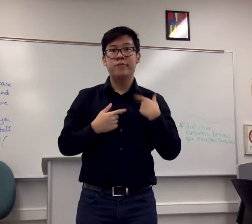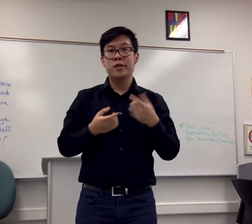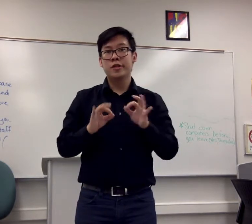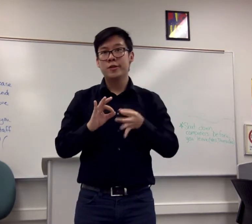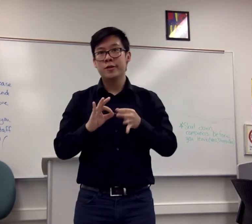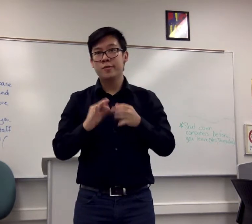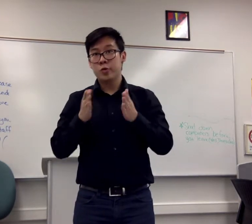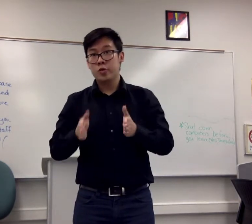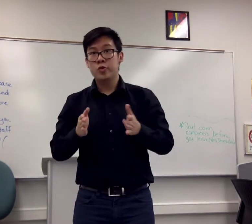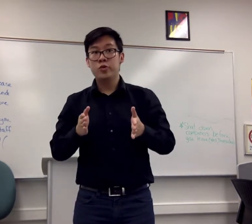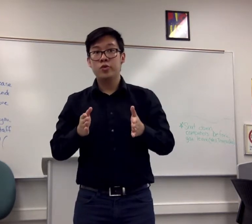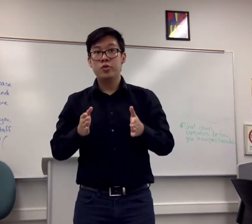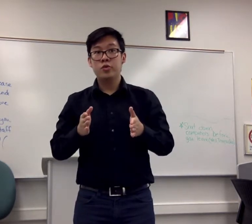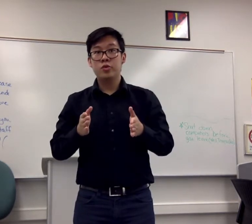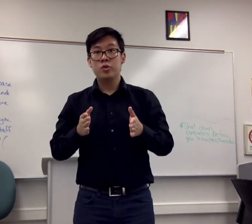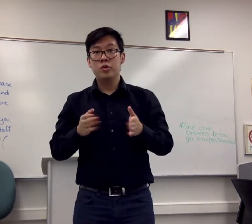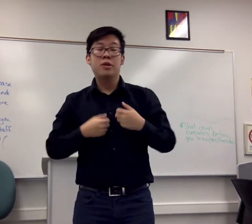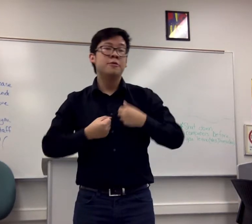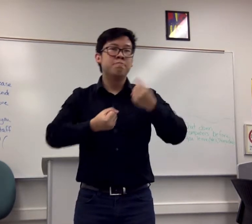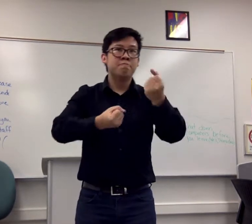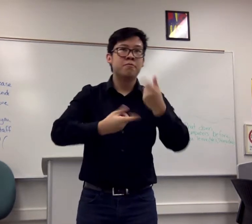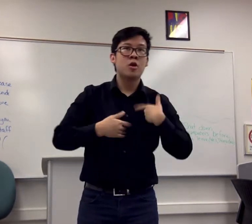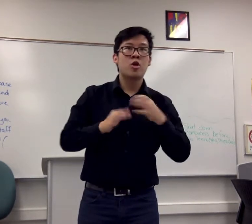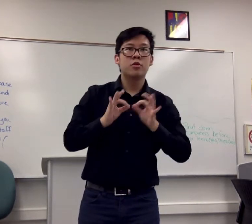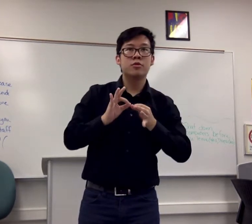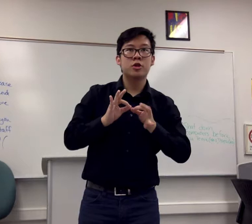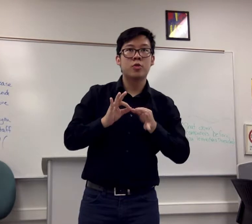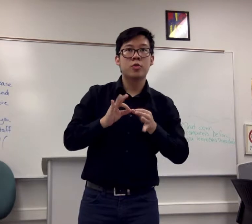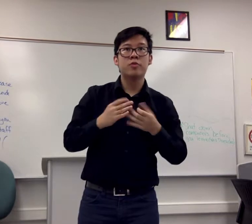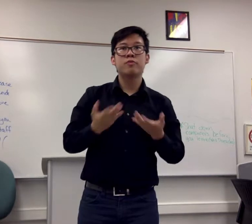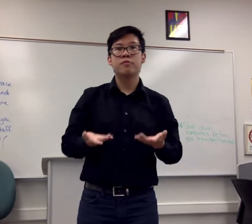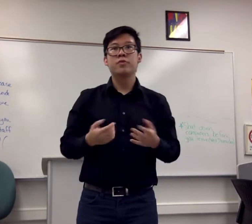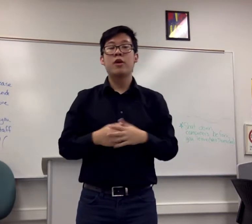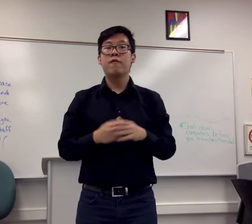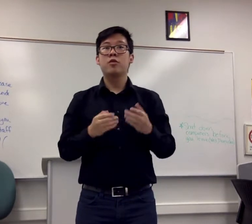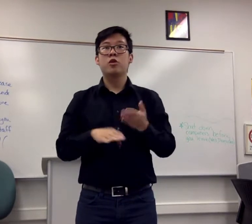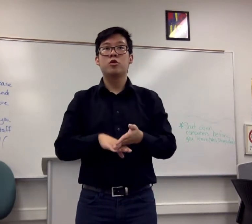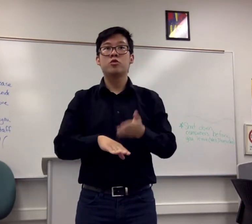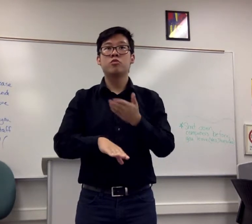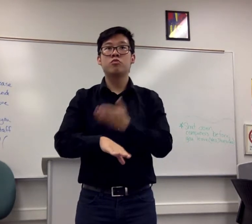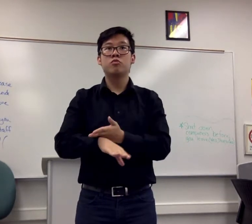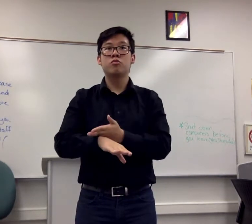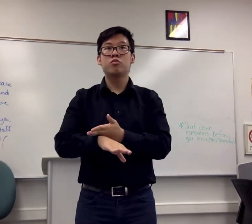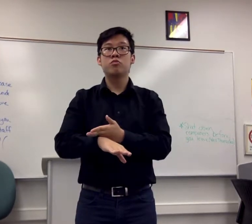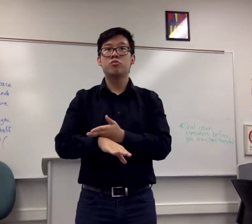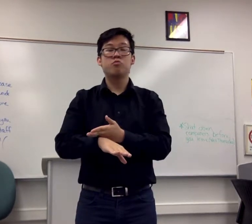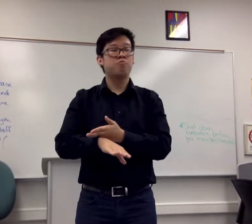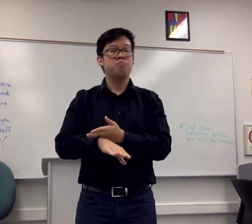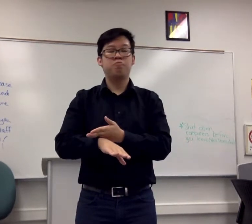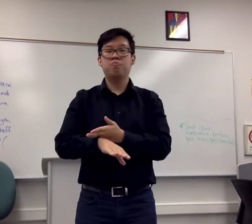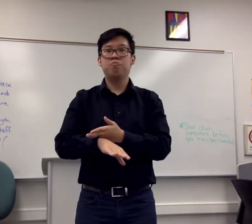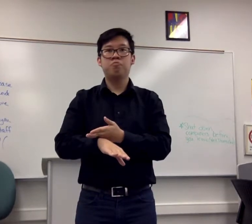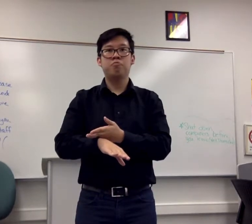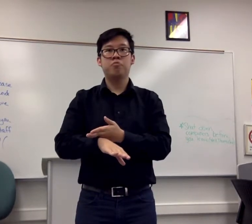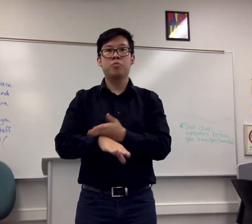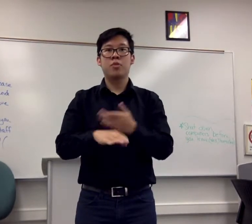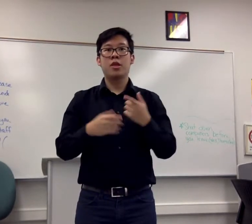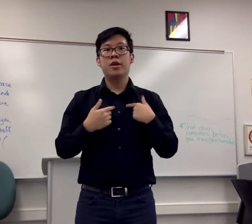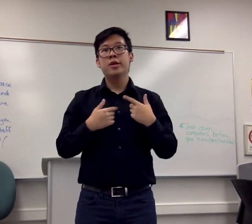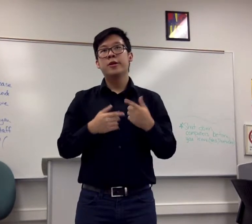that they need to let the interpreters know, and that if it doesn't improve, that they can let whomever's in charge or